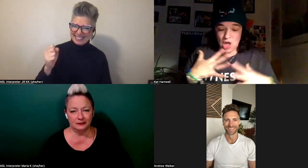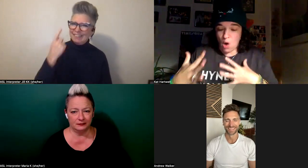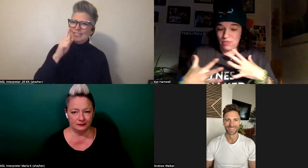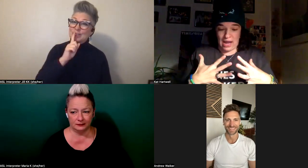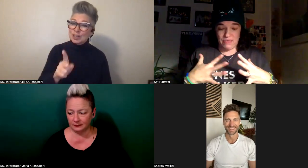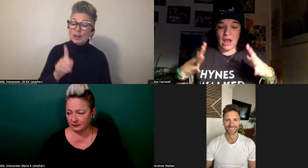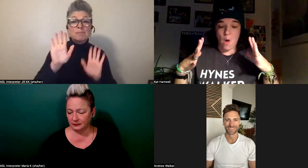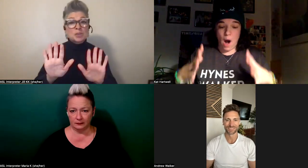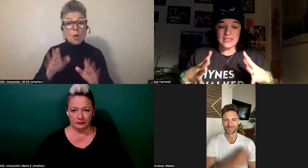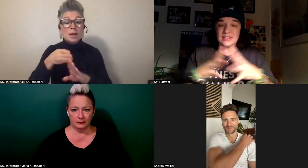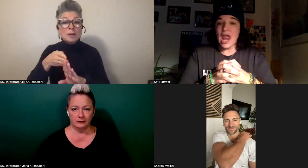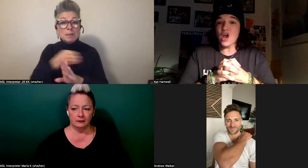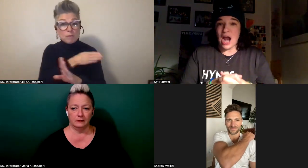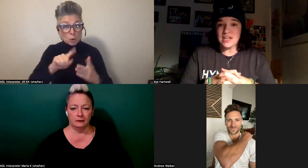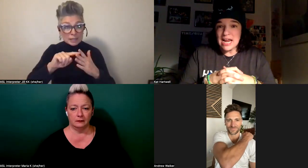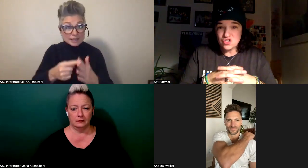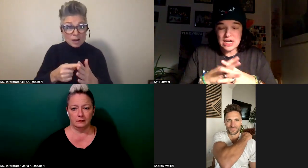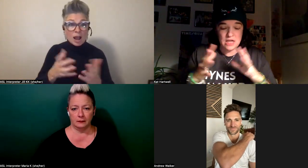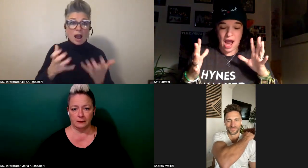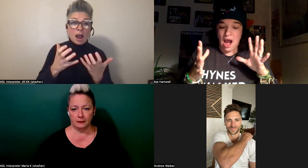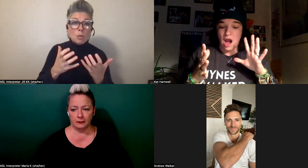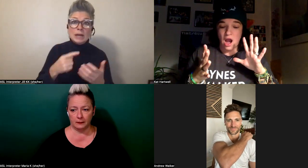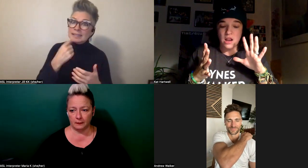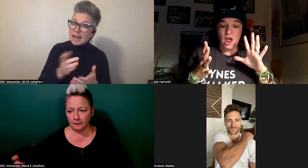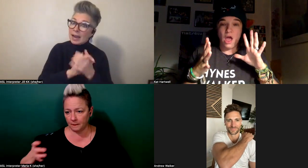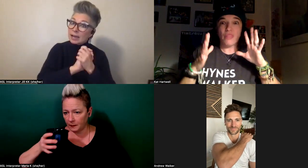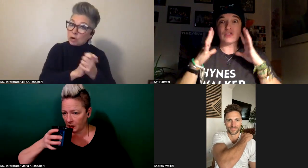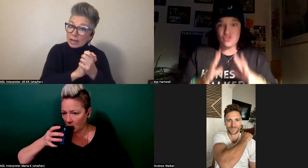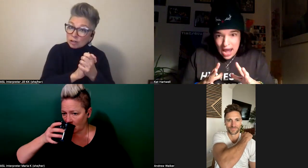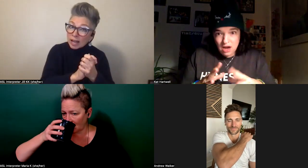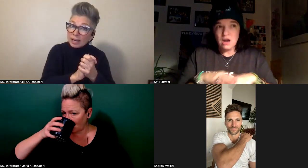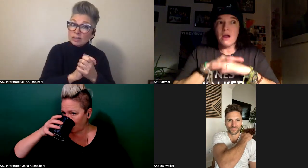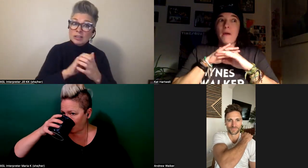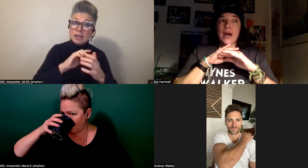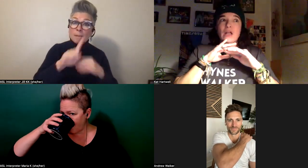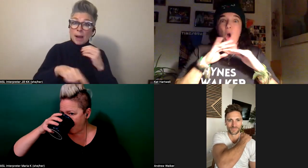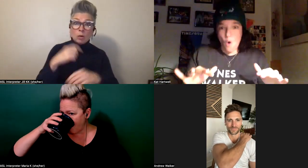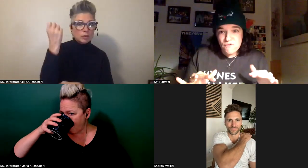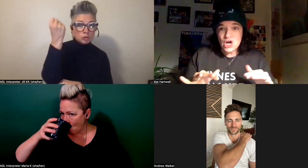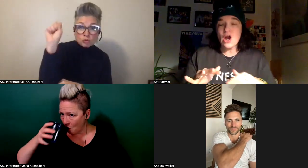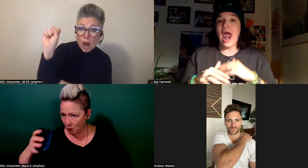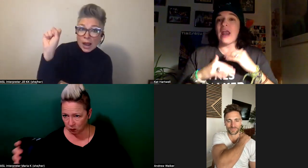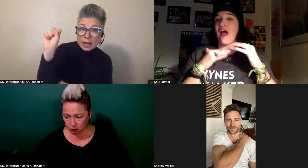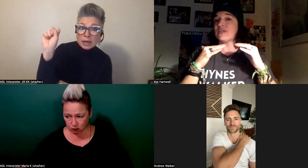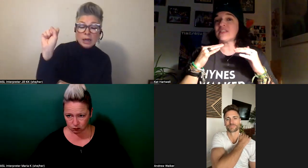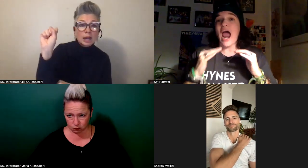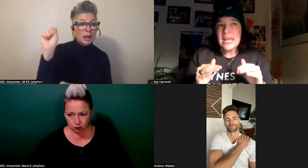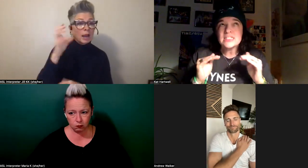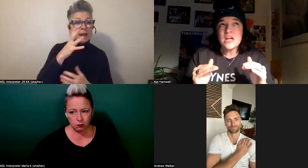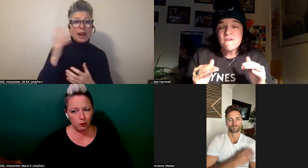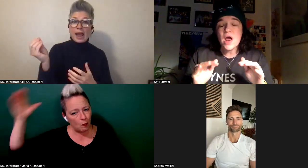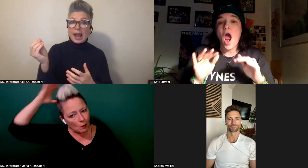Before we start with anything, I wanted to say congratulations on the strike being over and have